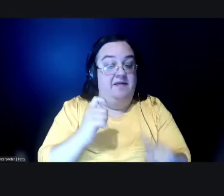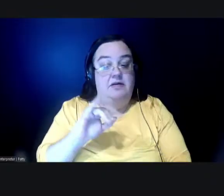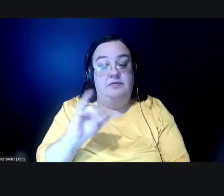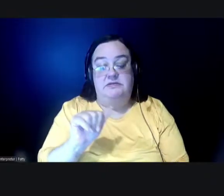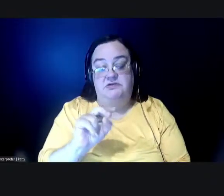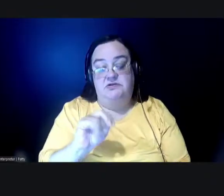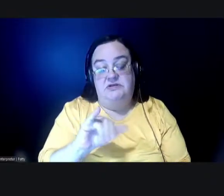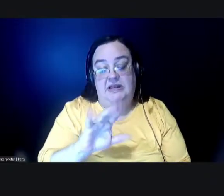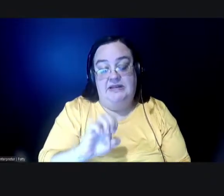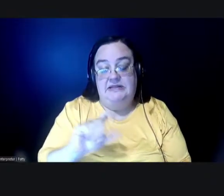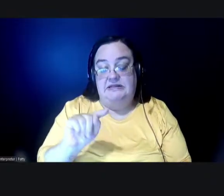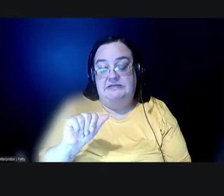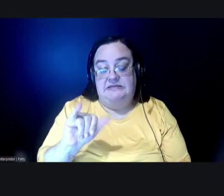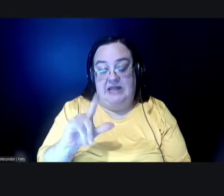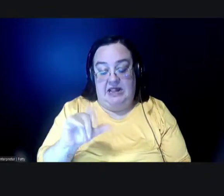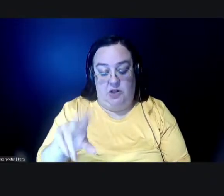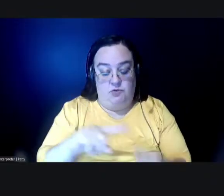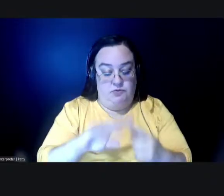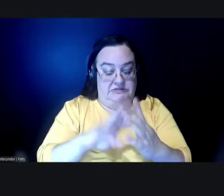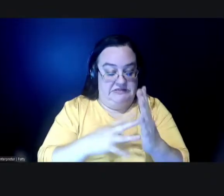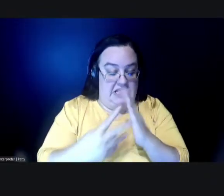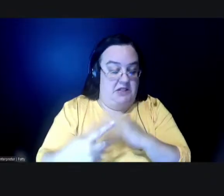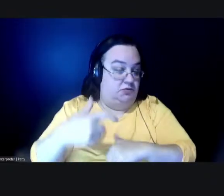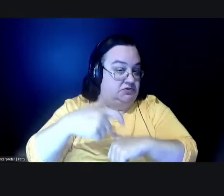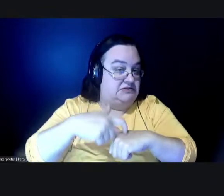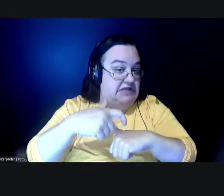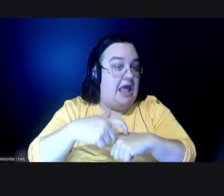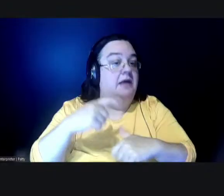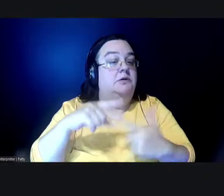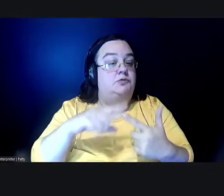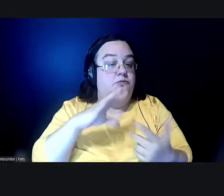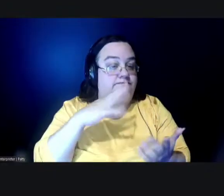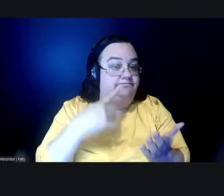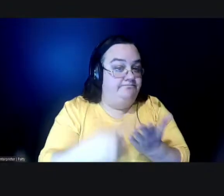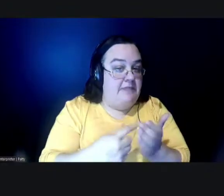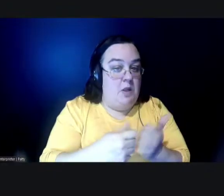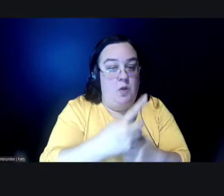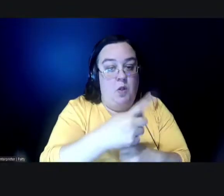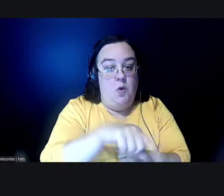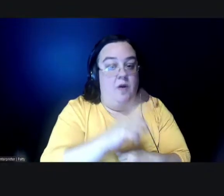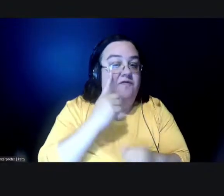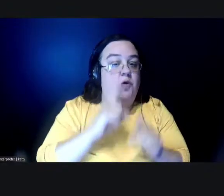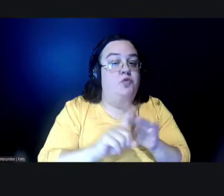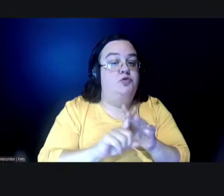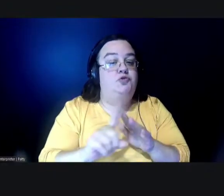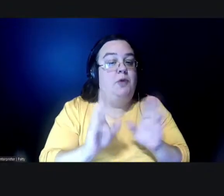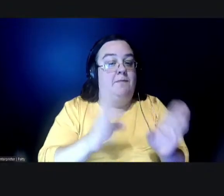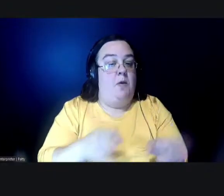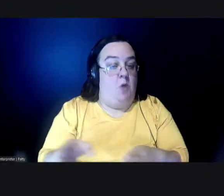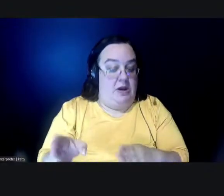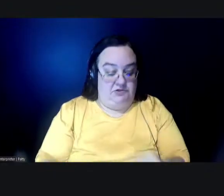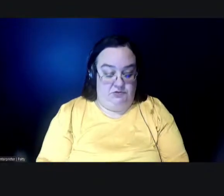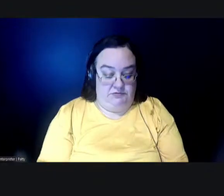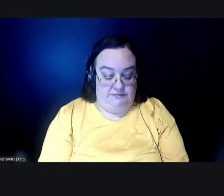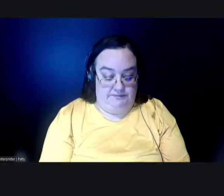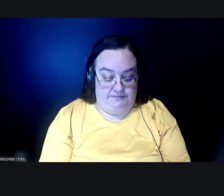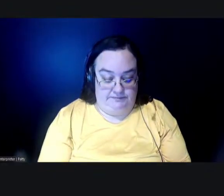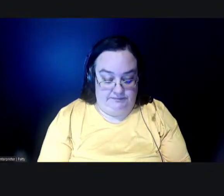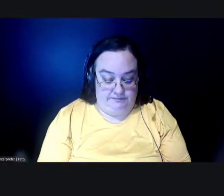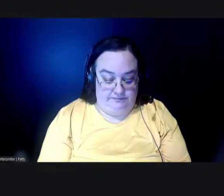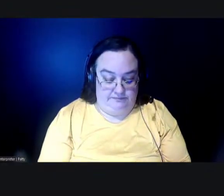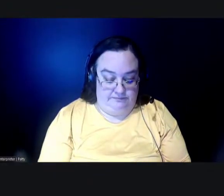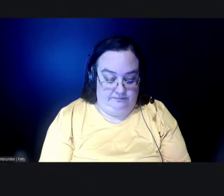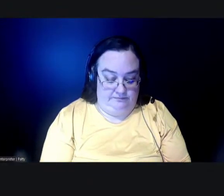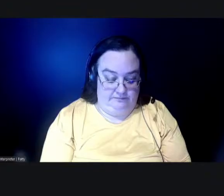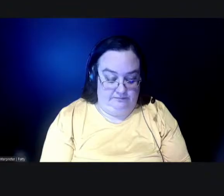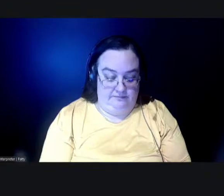Taylor scheduling time to have a discussion with you for retreat preparation. The last two items I